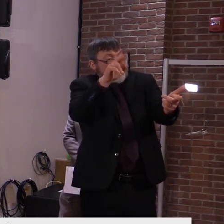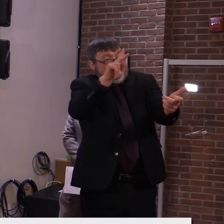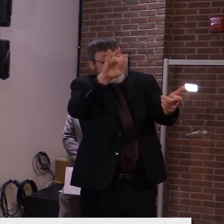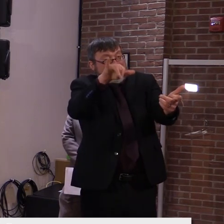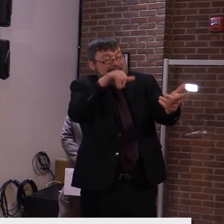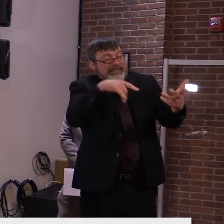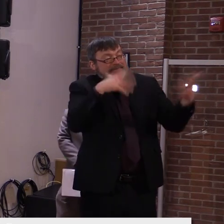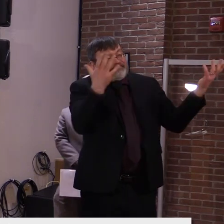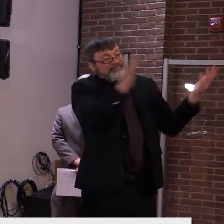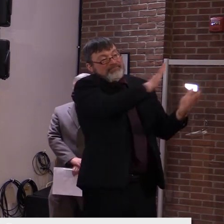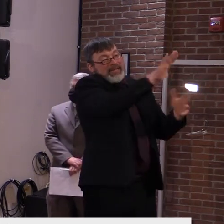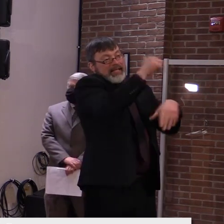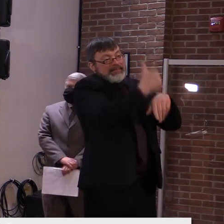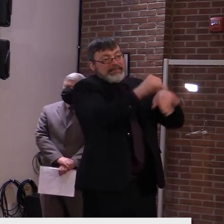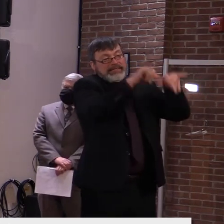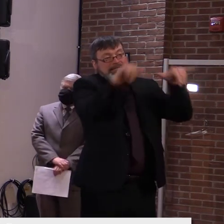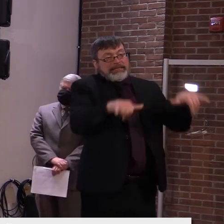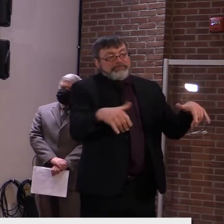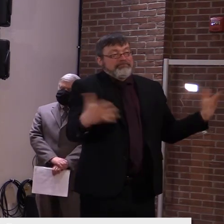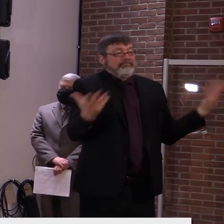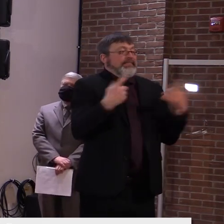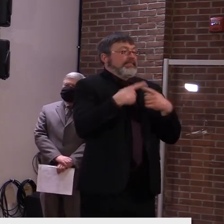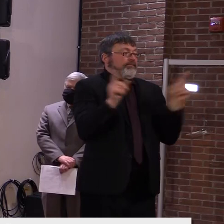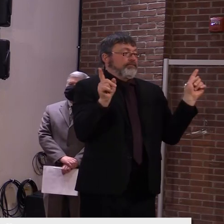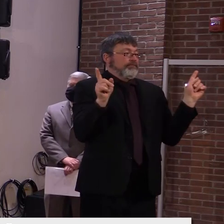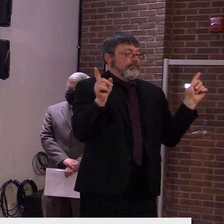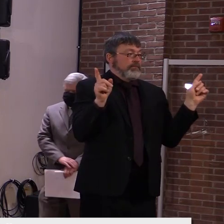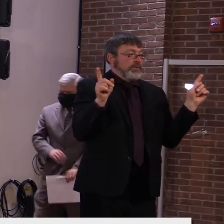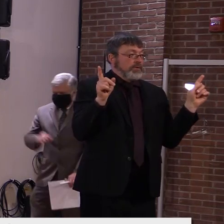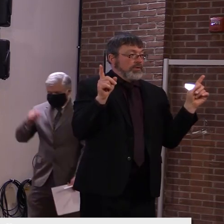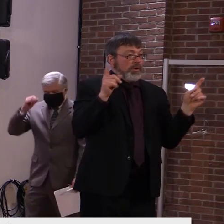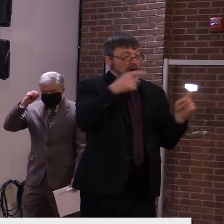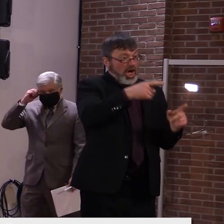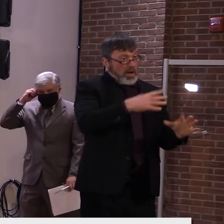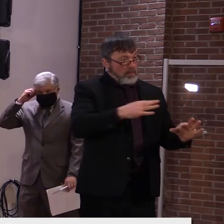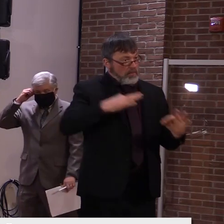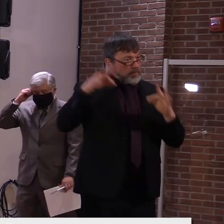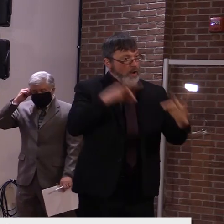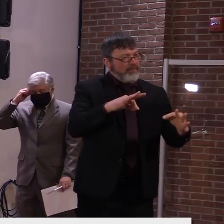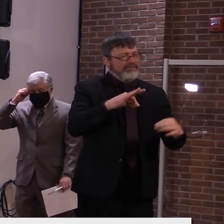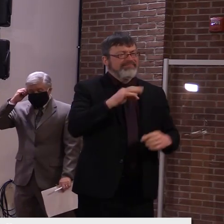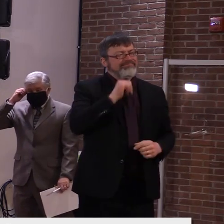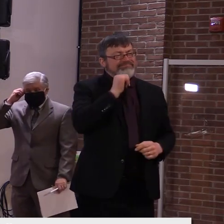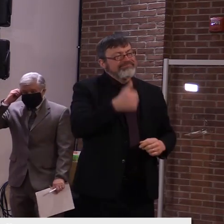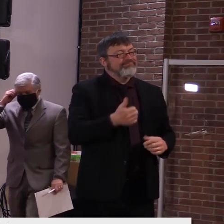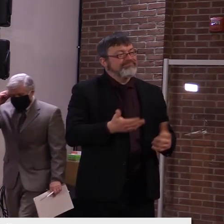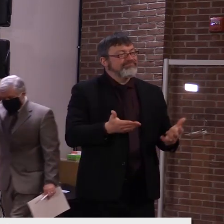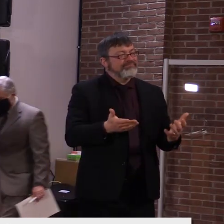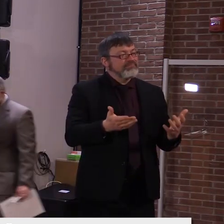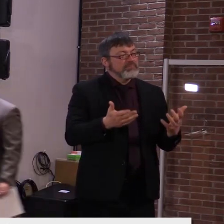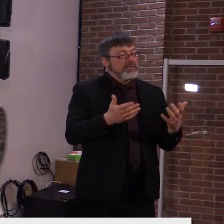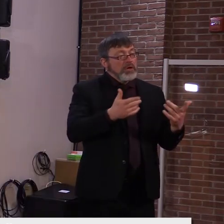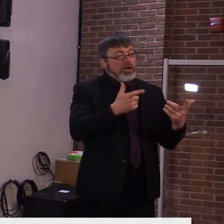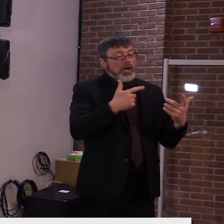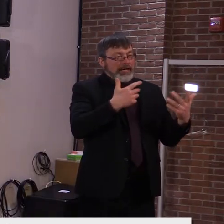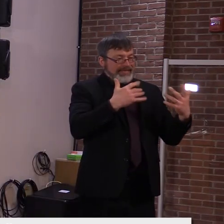just it's not working as well as it could, but it's working as well as we could hope for.